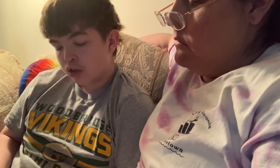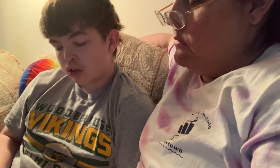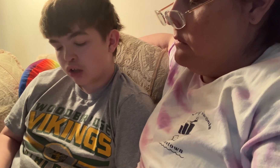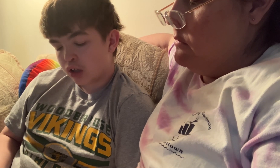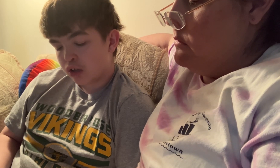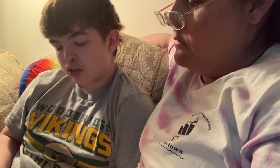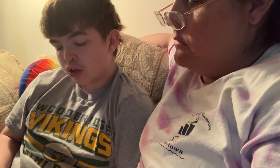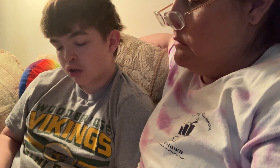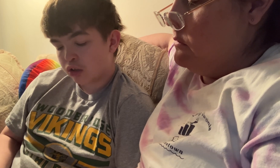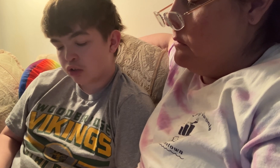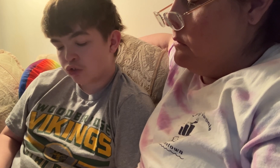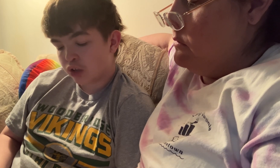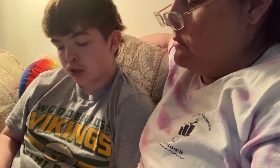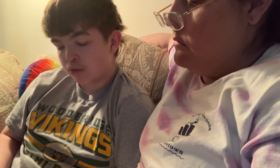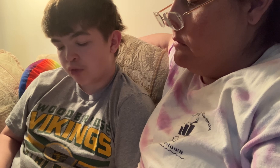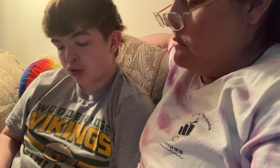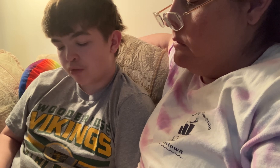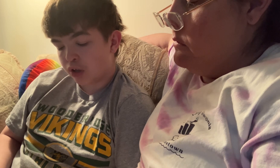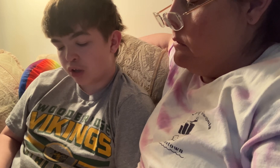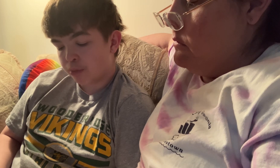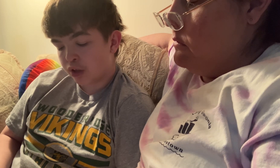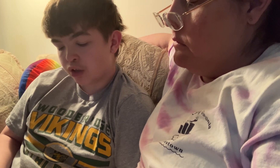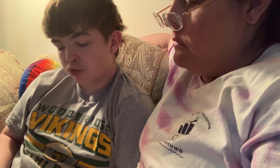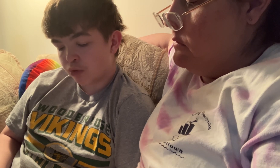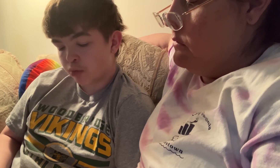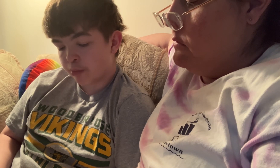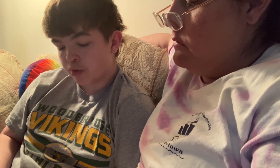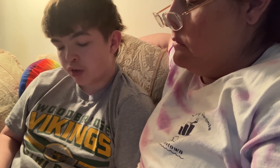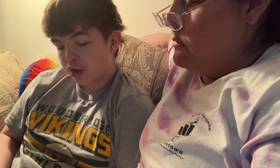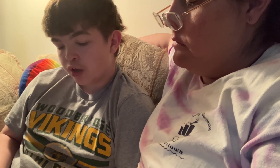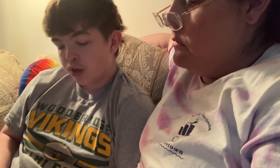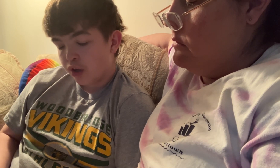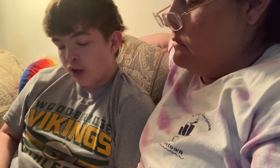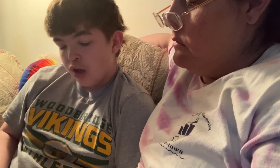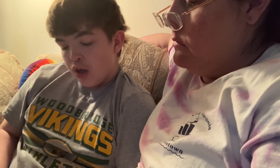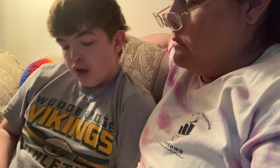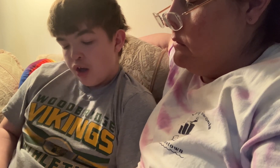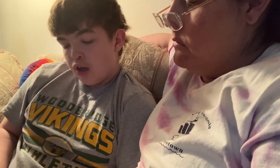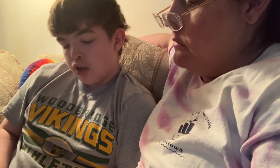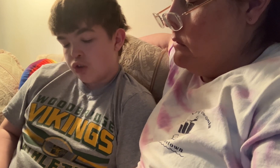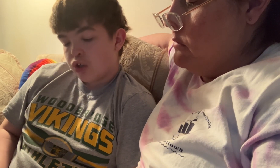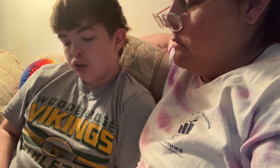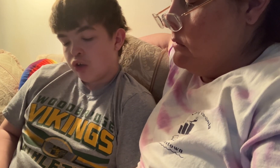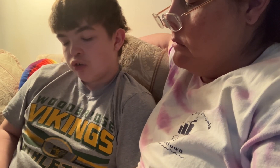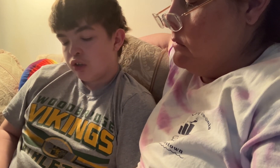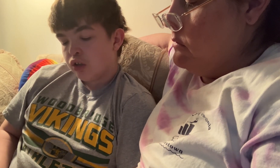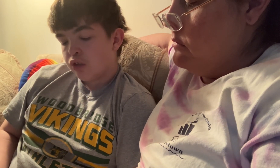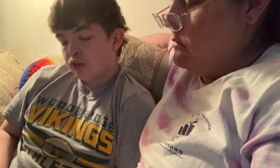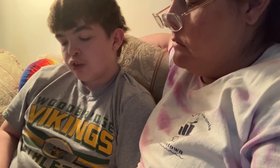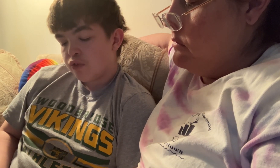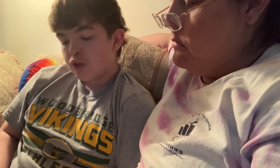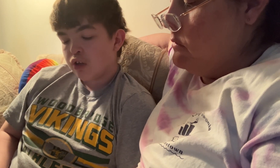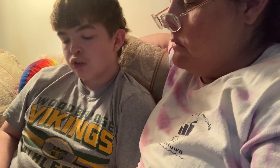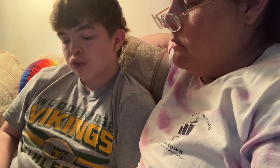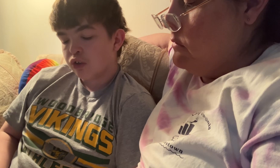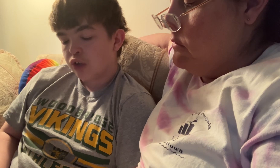long as Colin shut himself up in his room and thought only of his fears